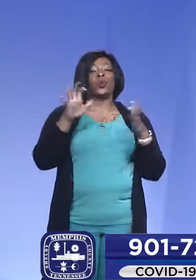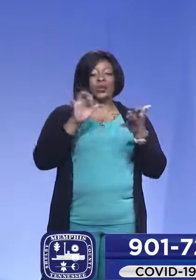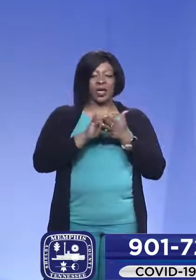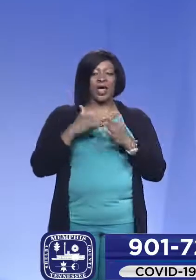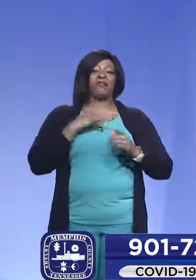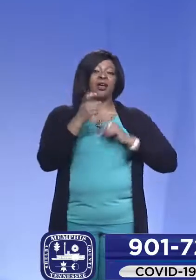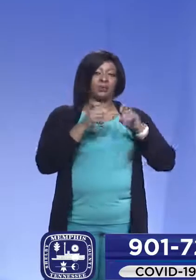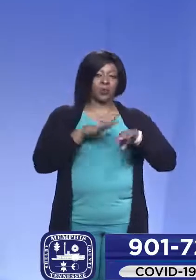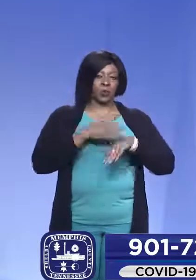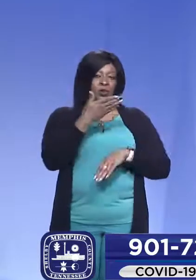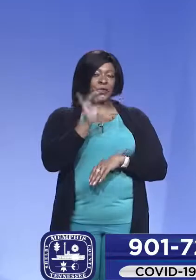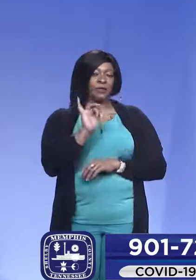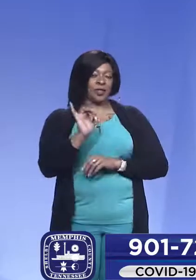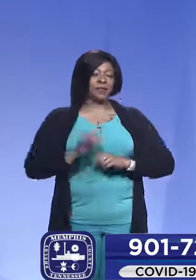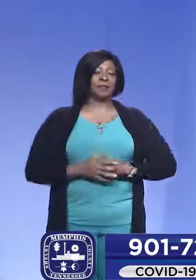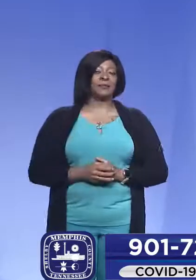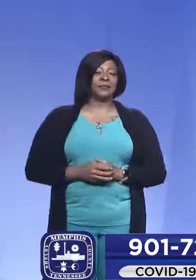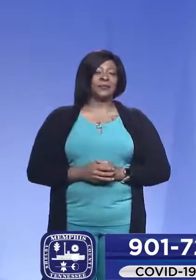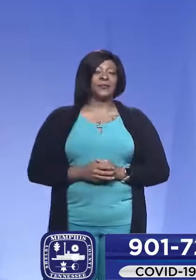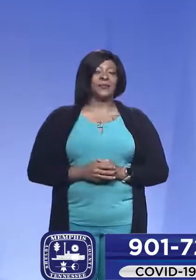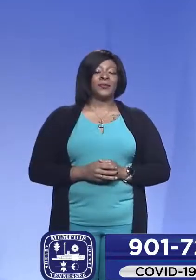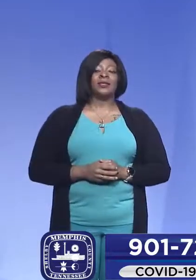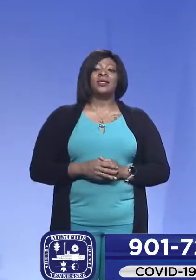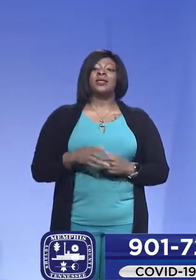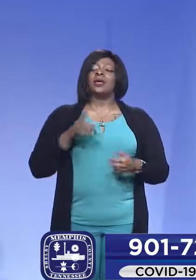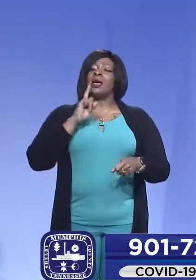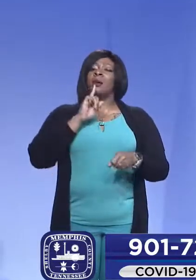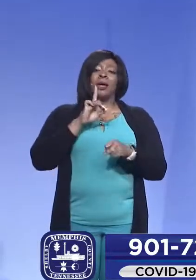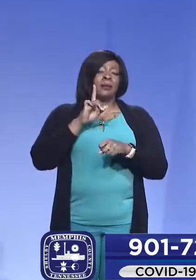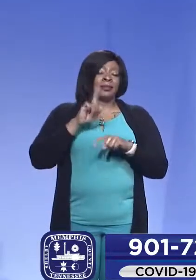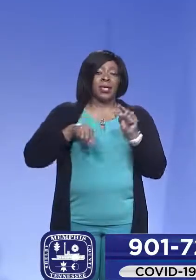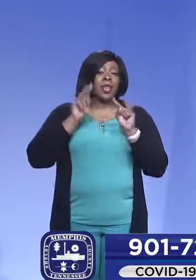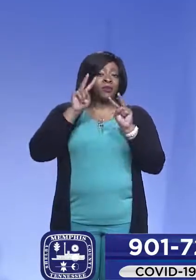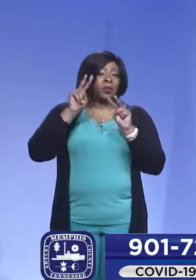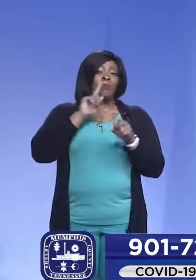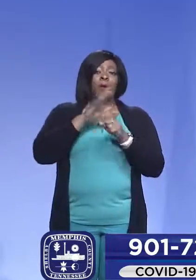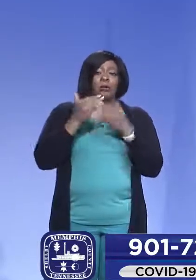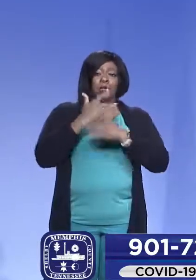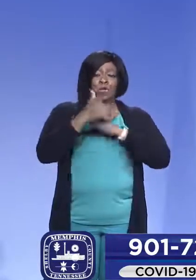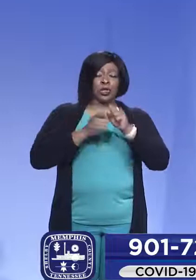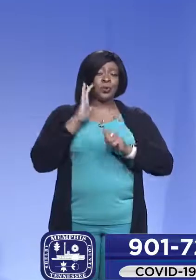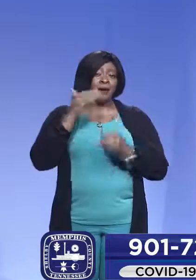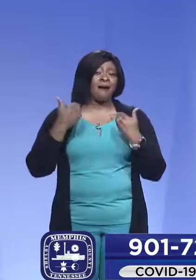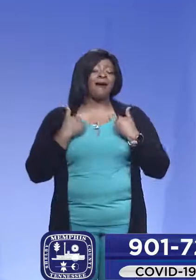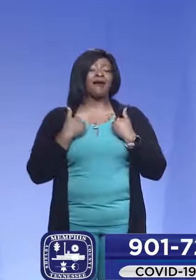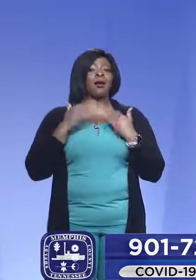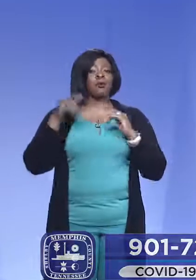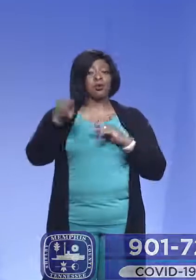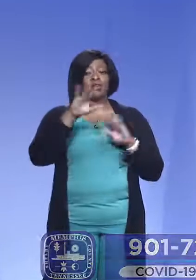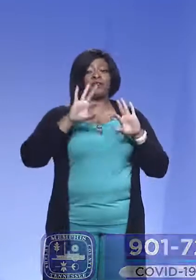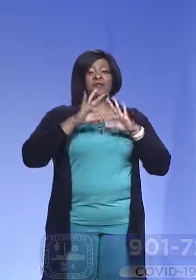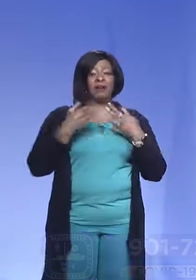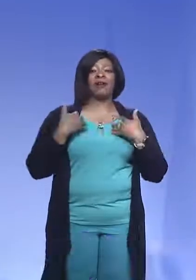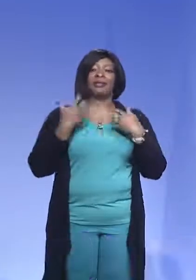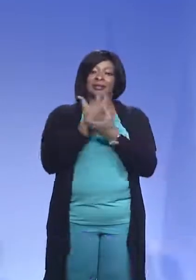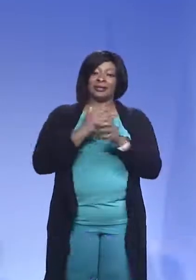there. I look forward to the promise that the new year brings, and I hope that you and your family have a